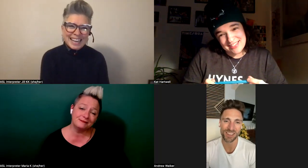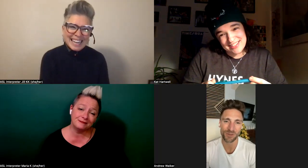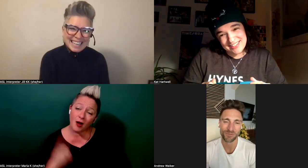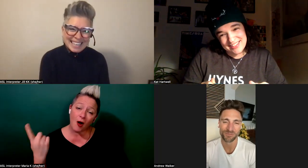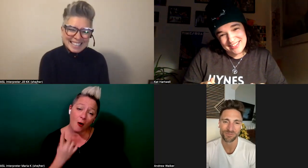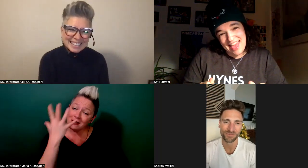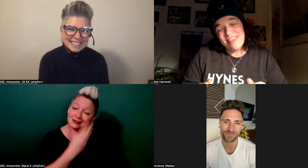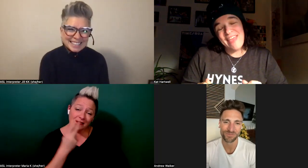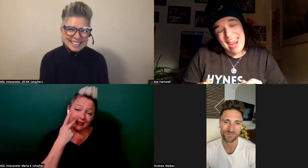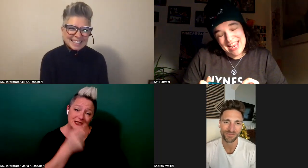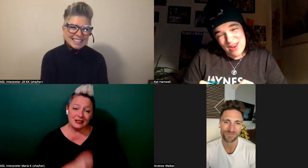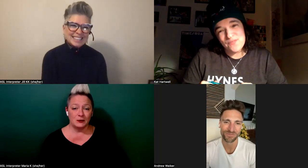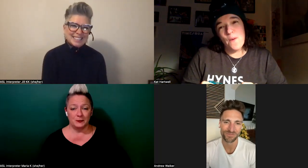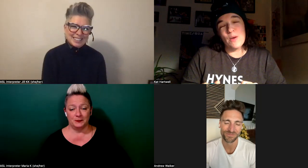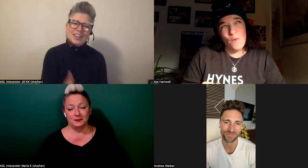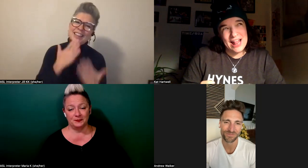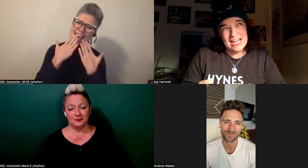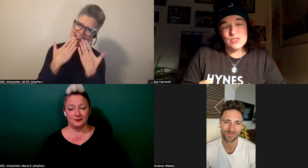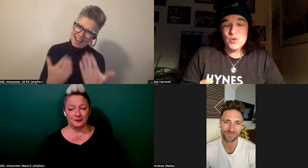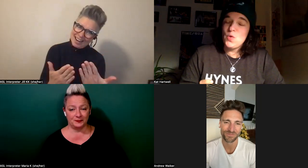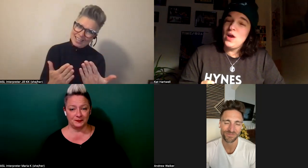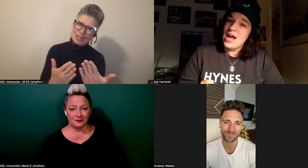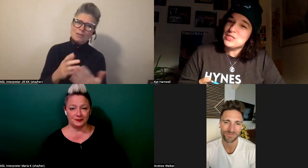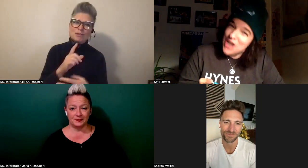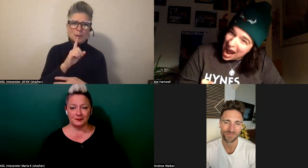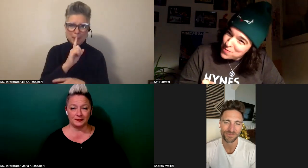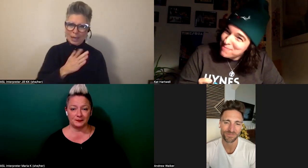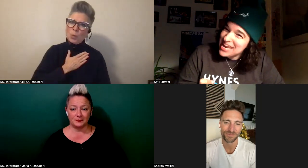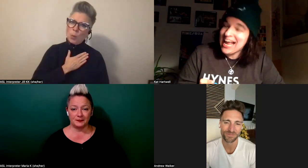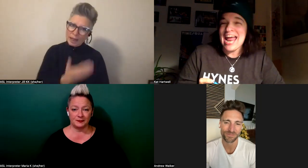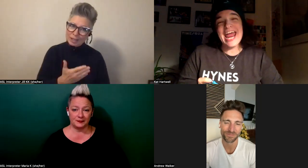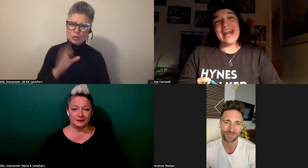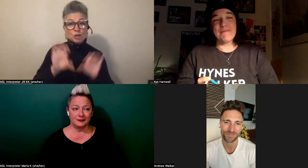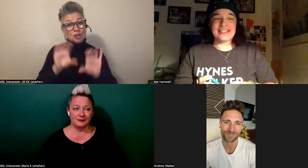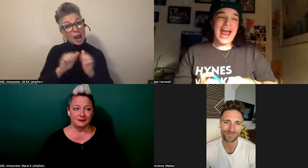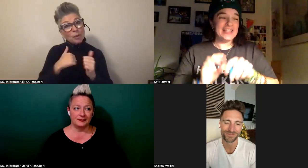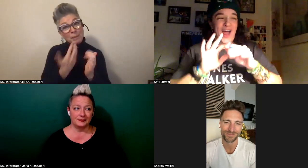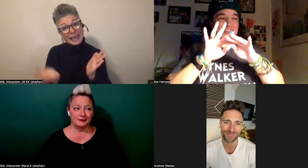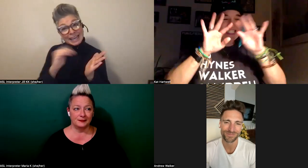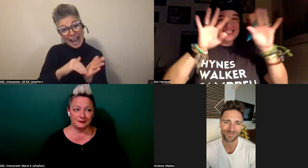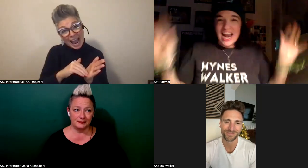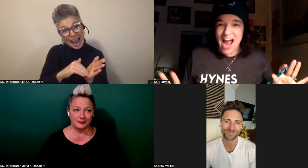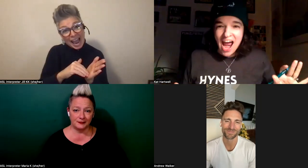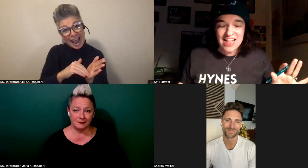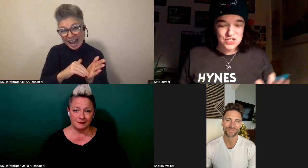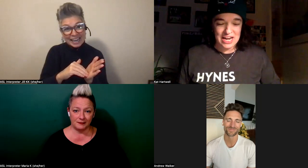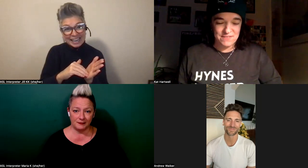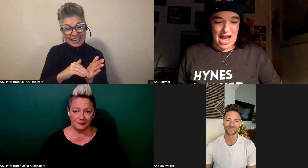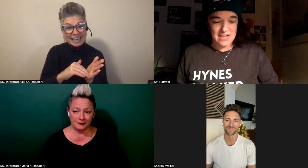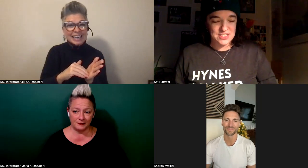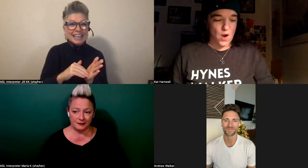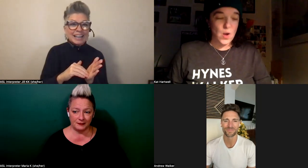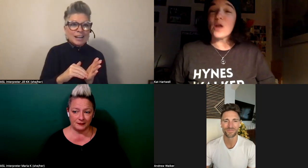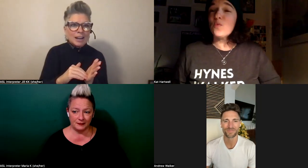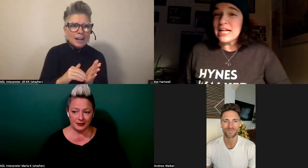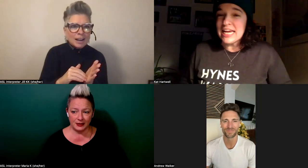lovely seeing you. Thank you for being willing to chat with me again. Besides the $10 she